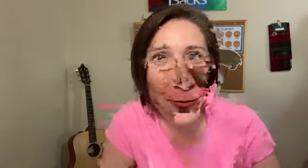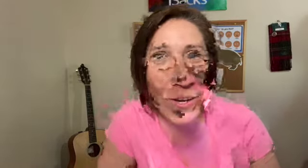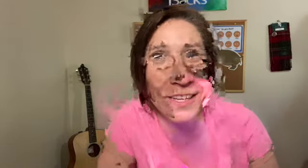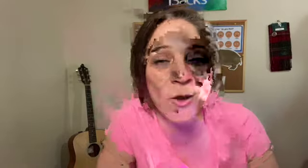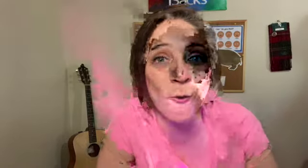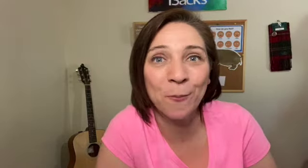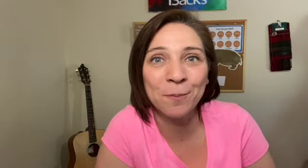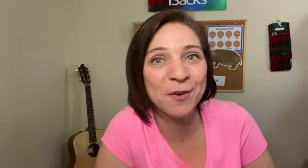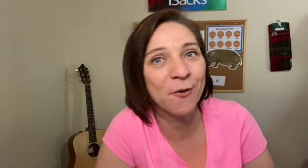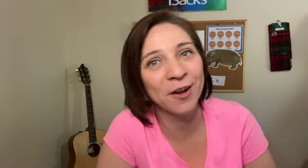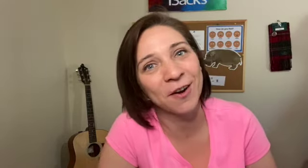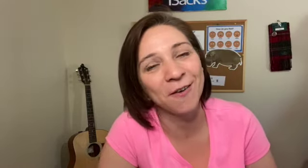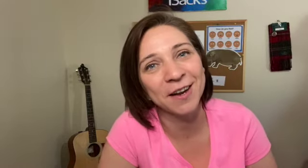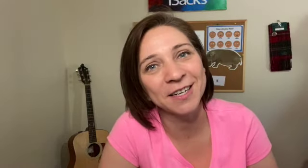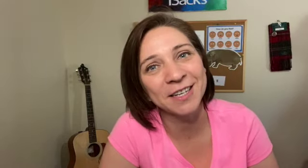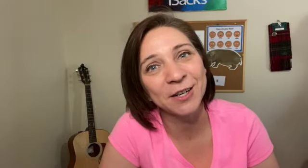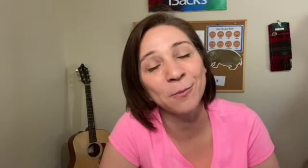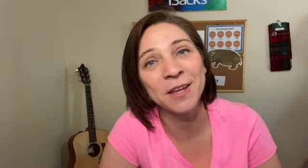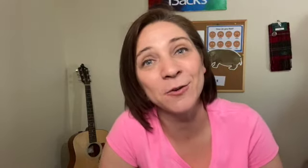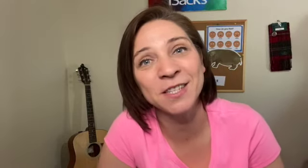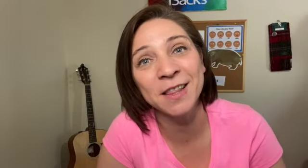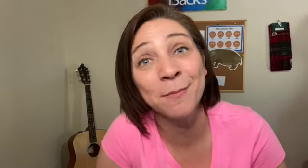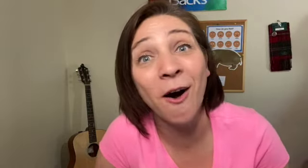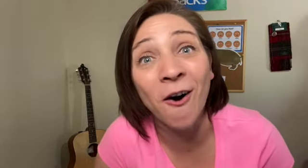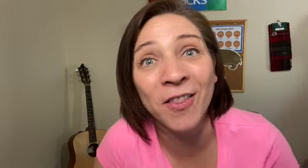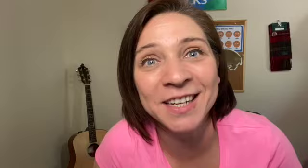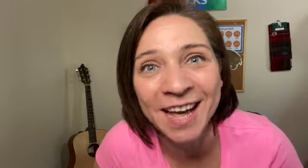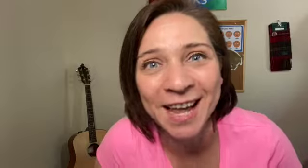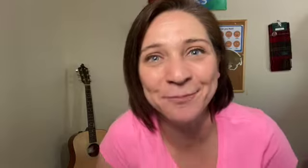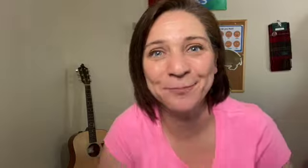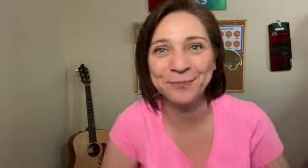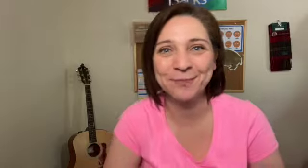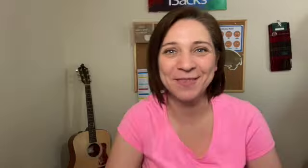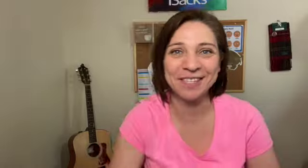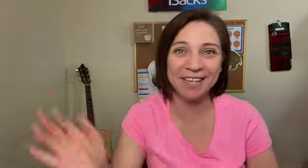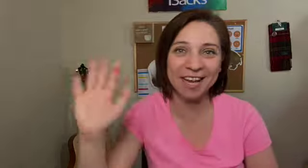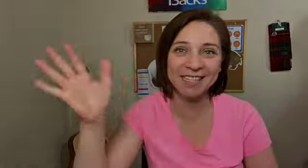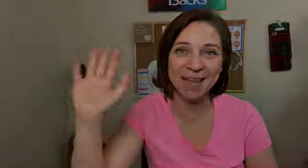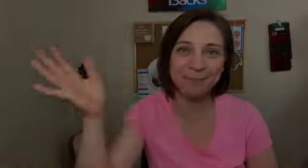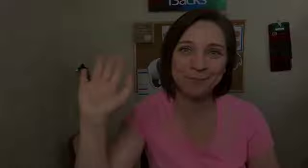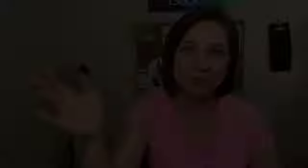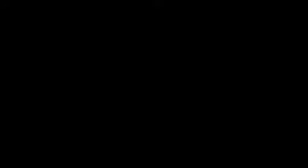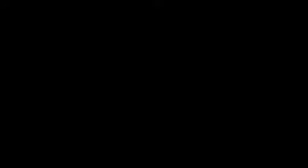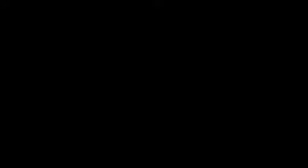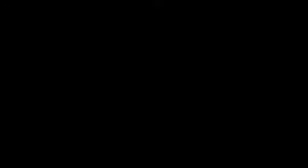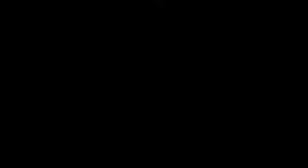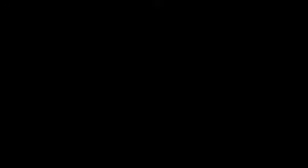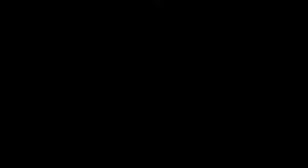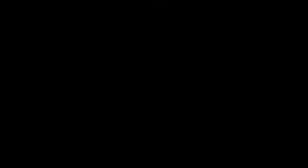words at home. Before you know it, you'll be using them all the time. See you next time. We'll see